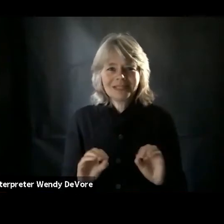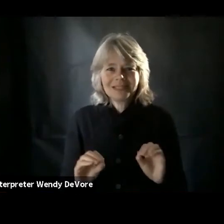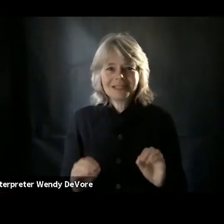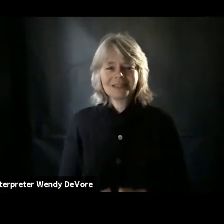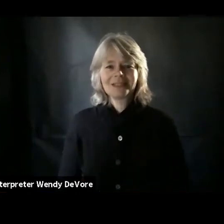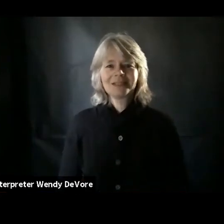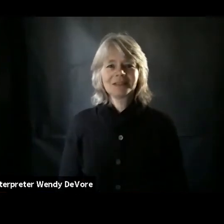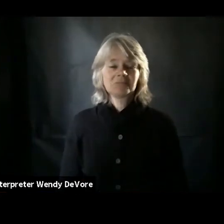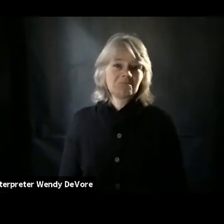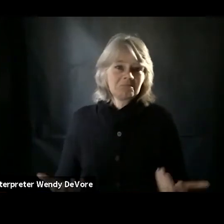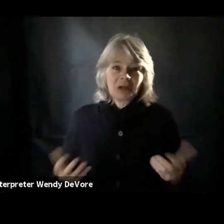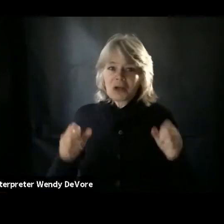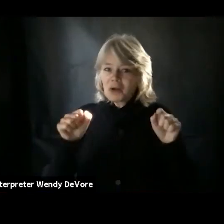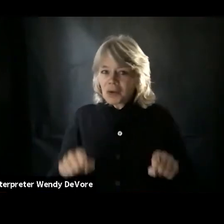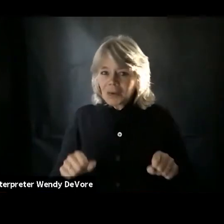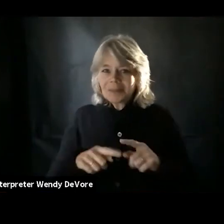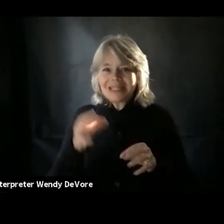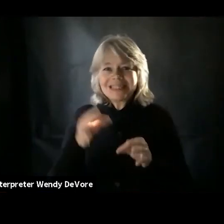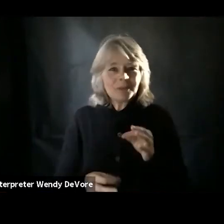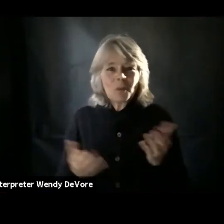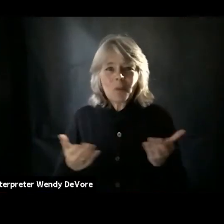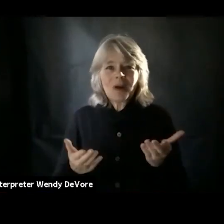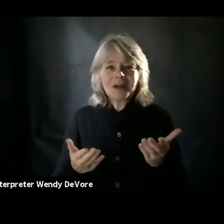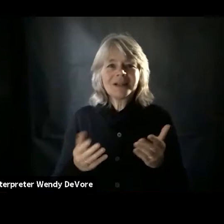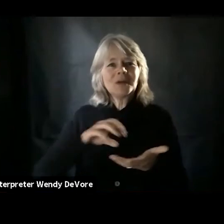It can be as simple as making cookies